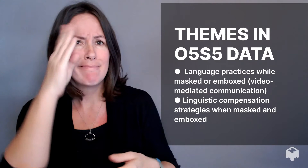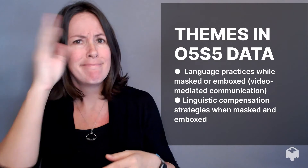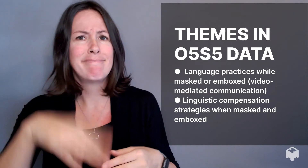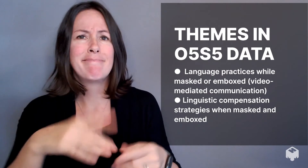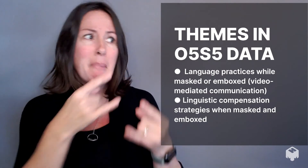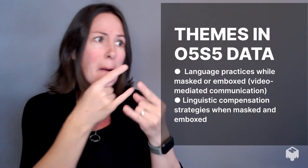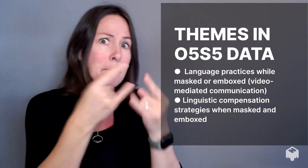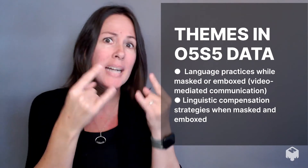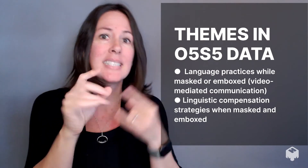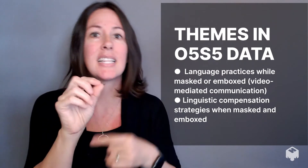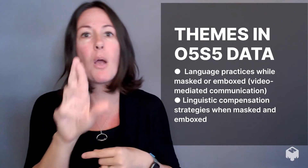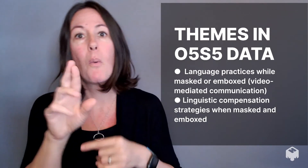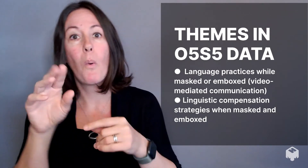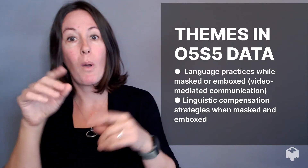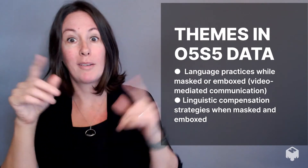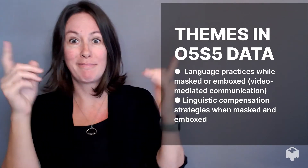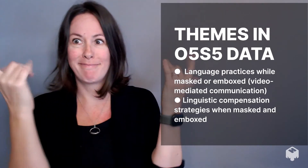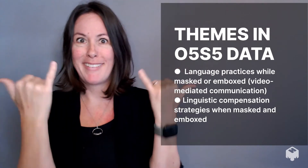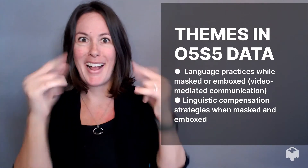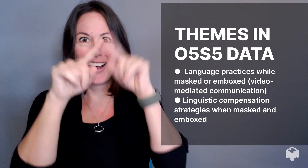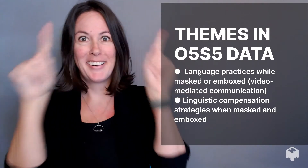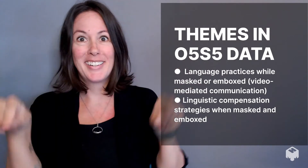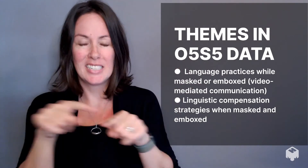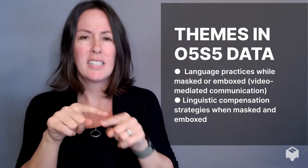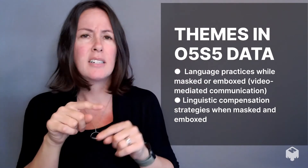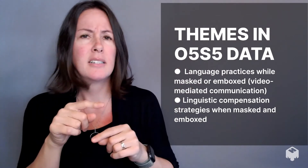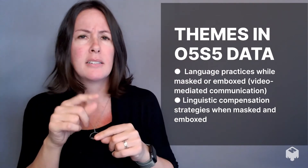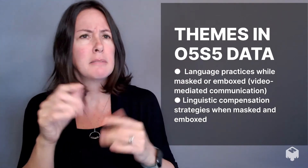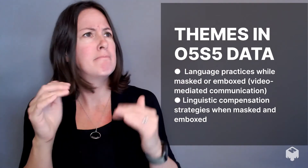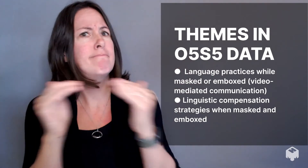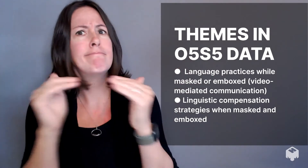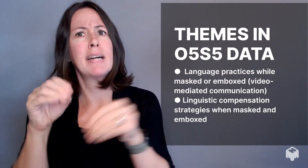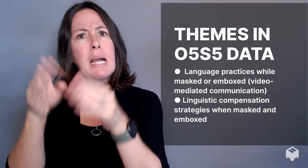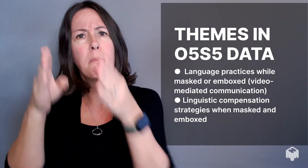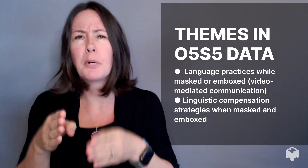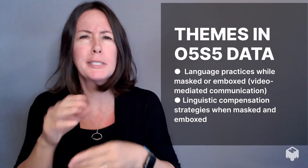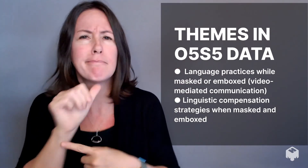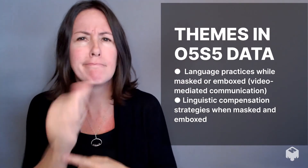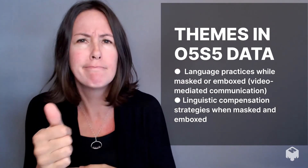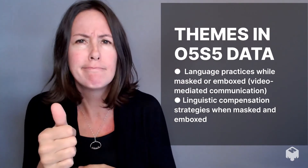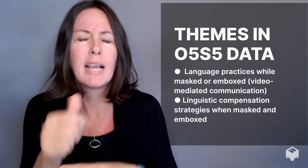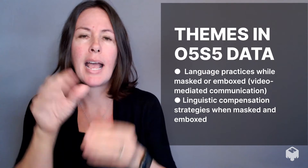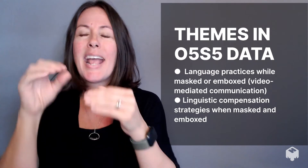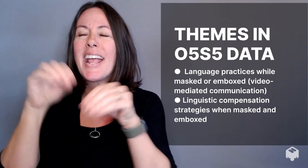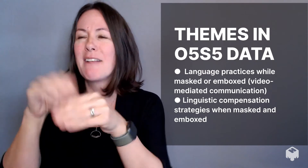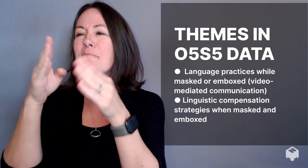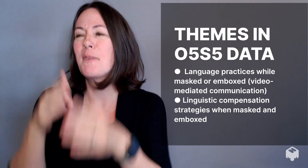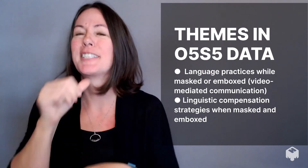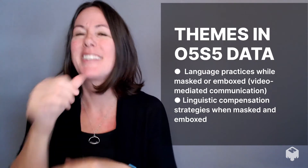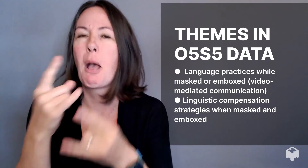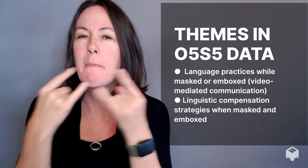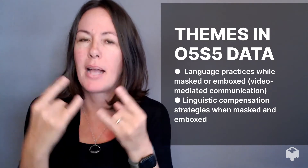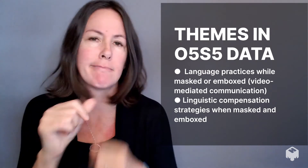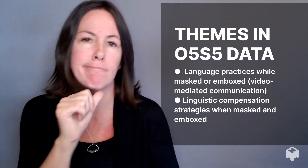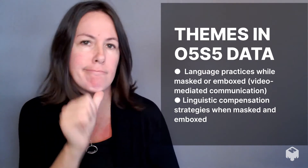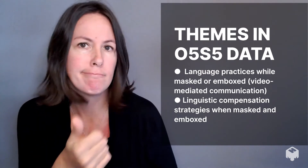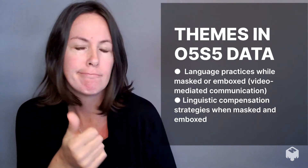As well as we realize wearing a mask or being emboxed on a video screen is not equivalent to being in person, and especially